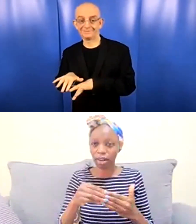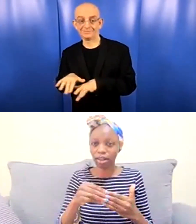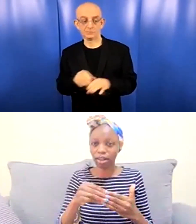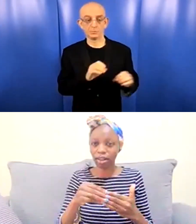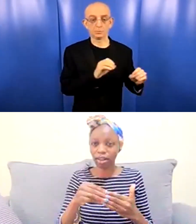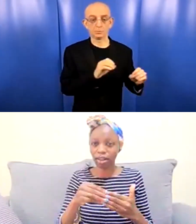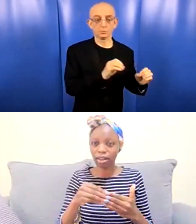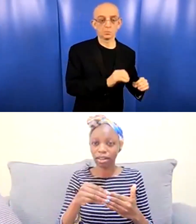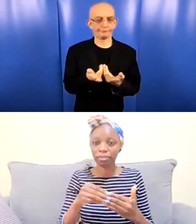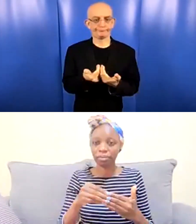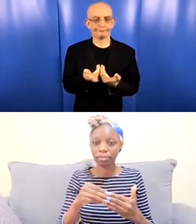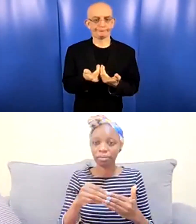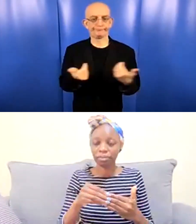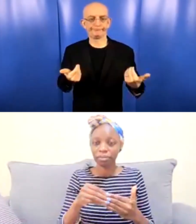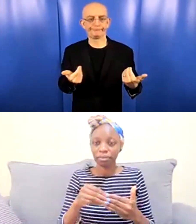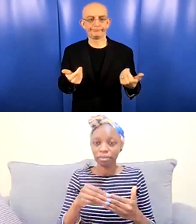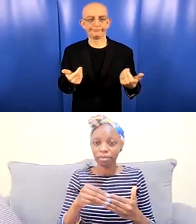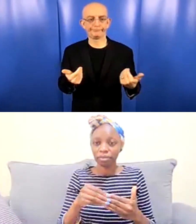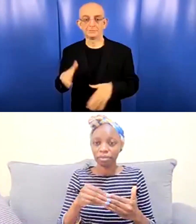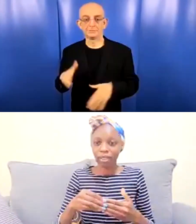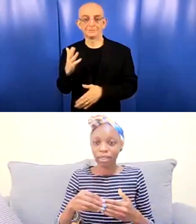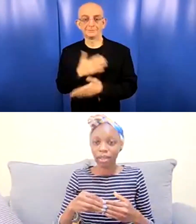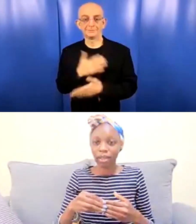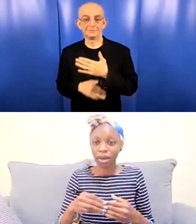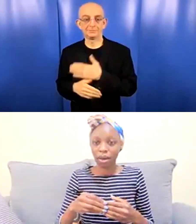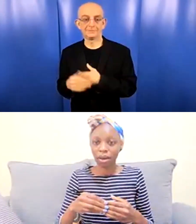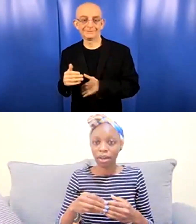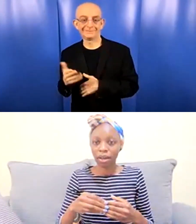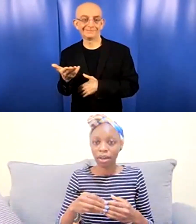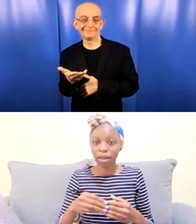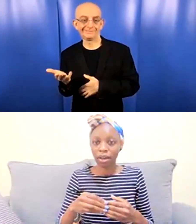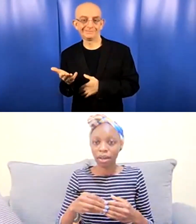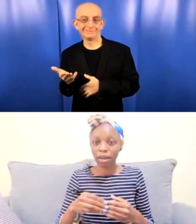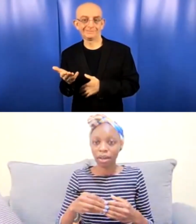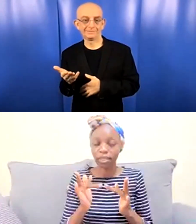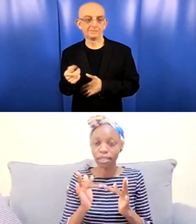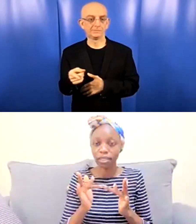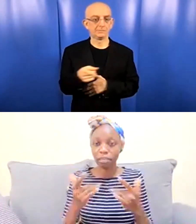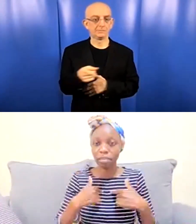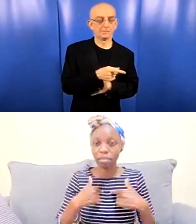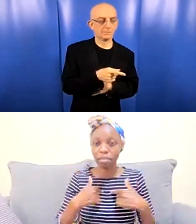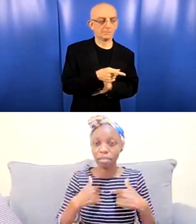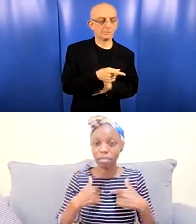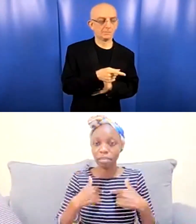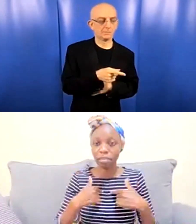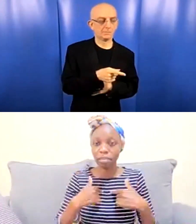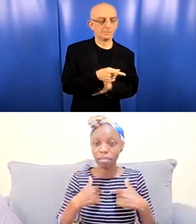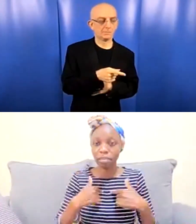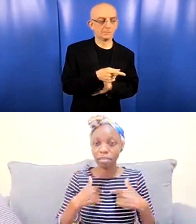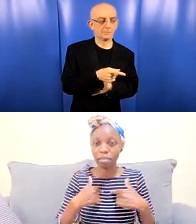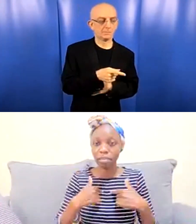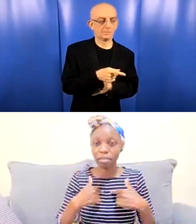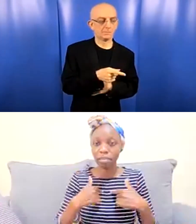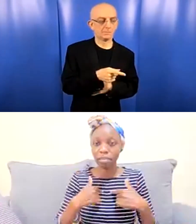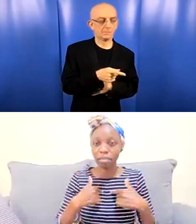vulnerable, need more supervision and disclaimer support. What